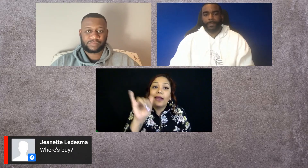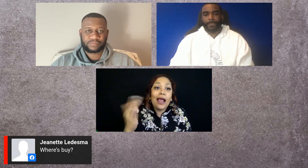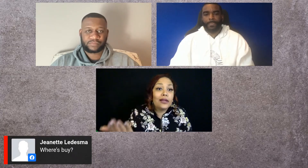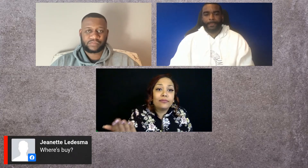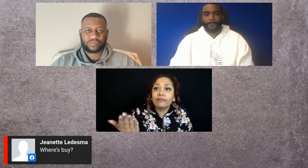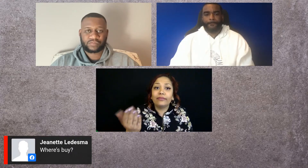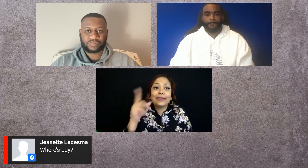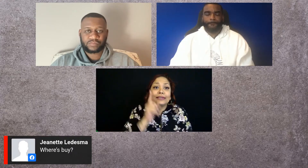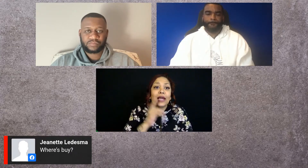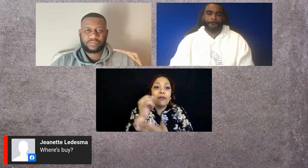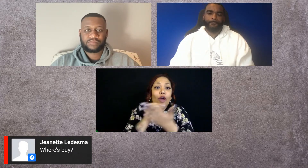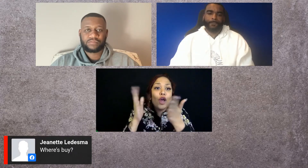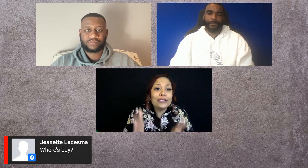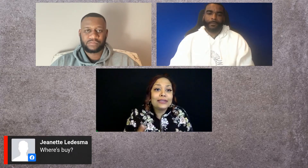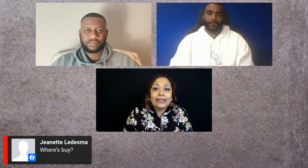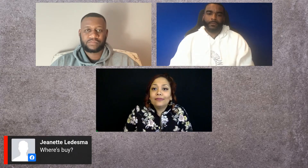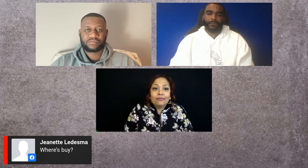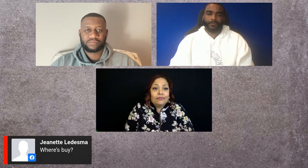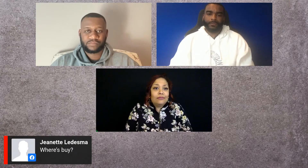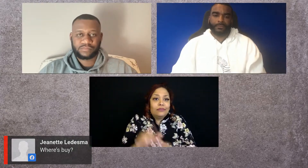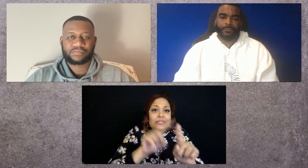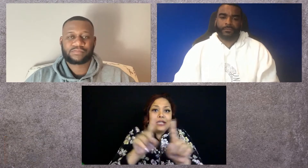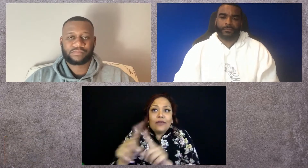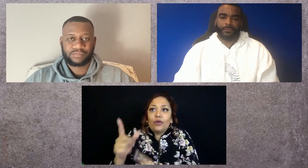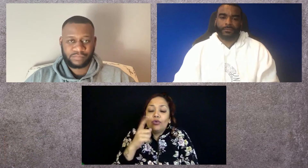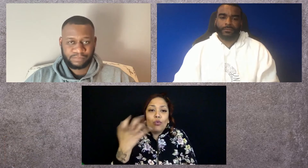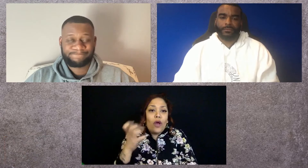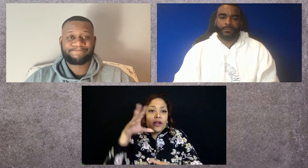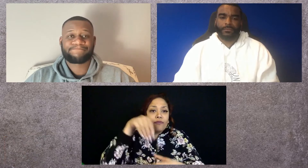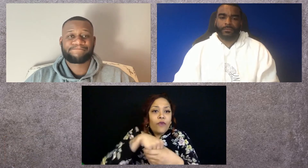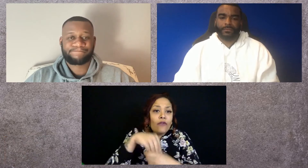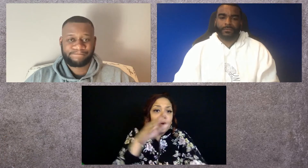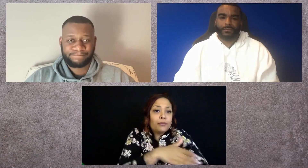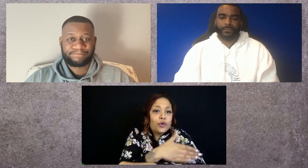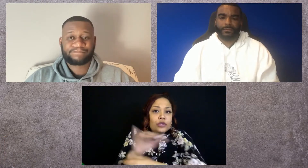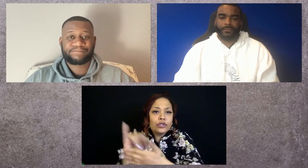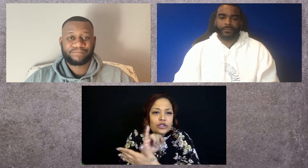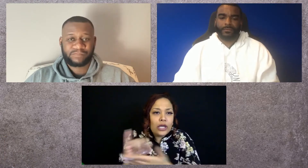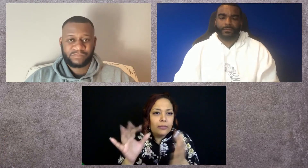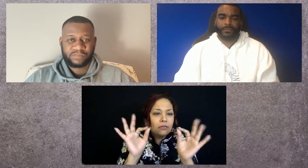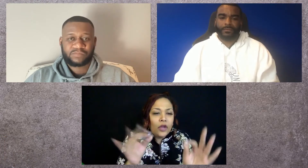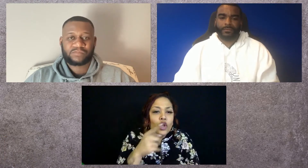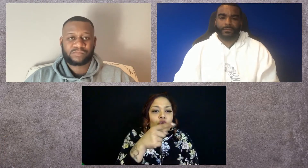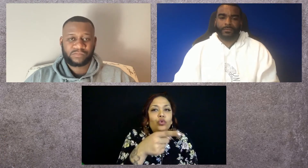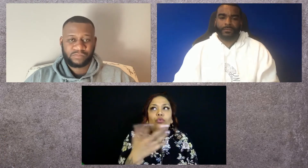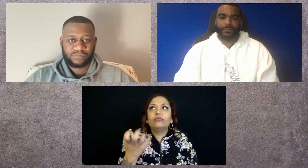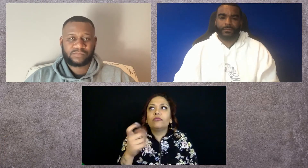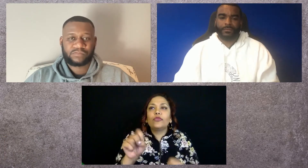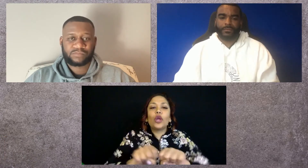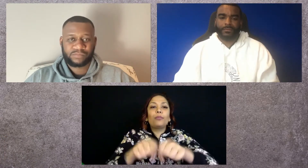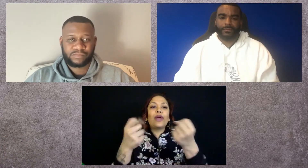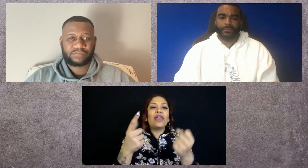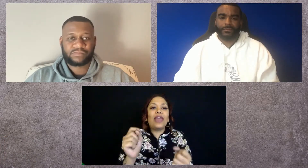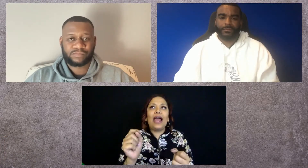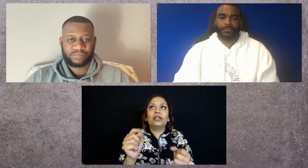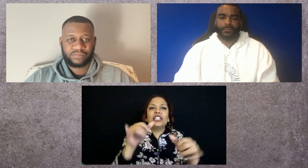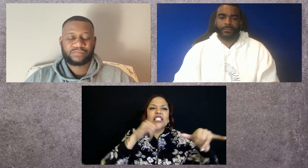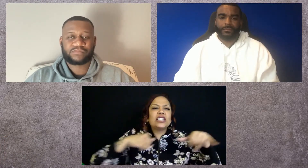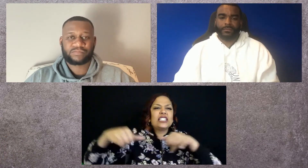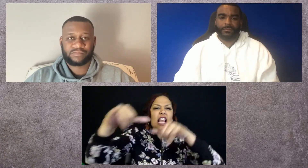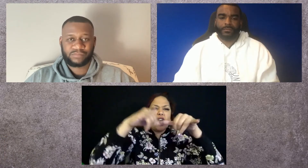You're creating so many opportunities for the deaf community, deaf artists, different people who are involved in music, in the